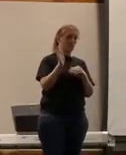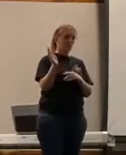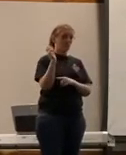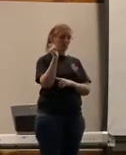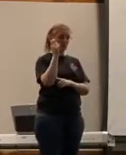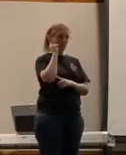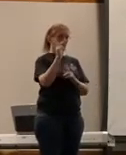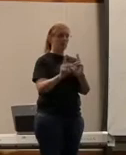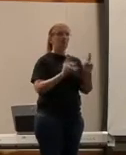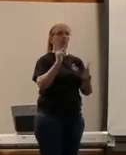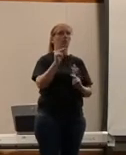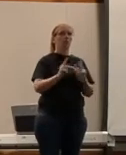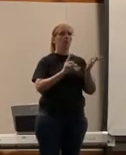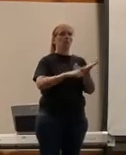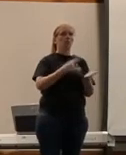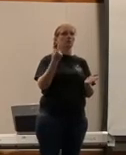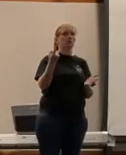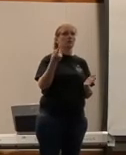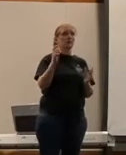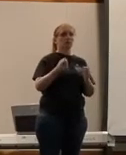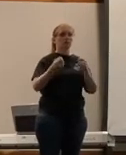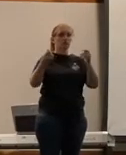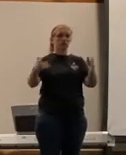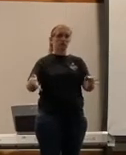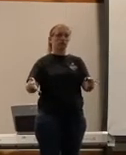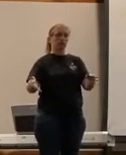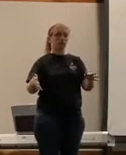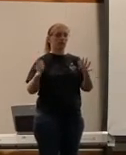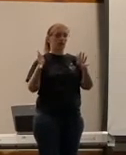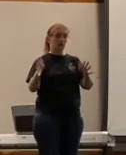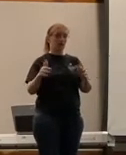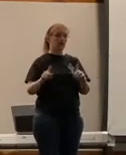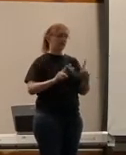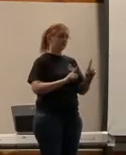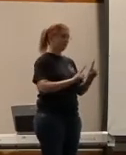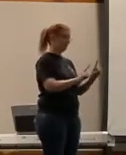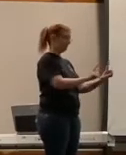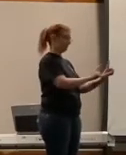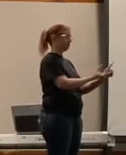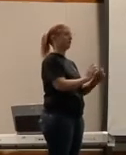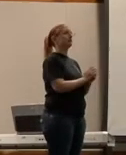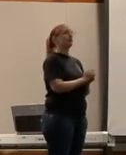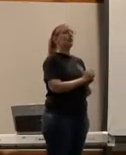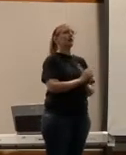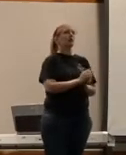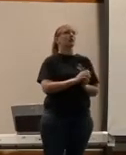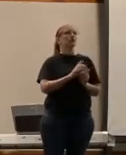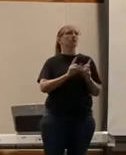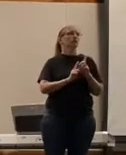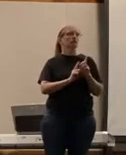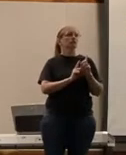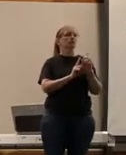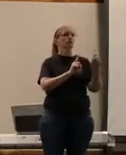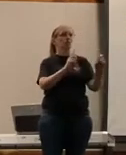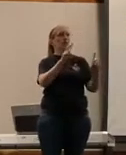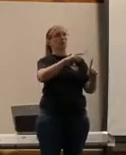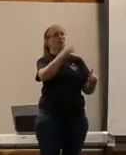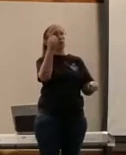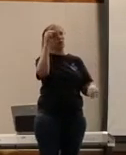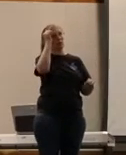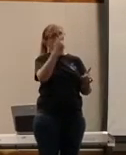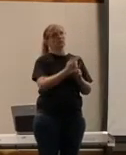fish for people." At once, they left their nets and followed him. Check this out. Going on from there, he saw two